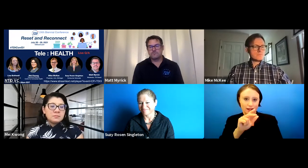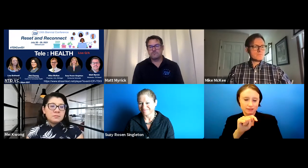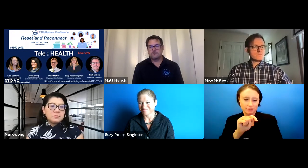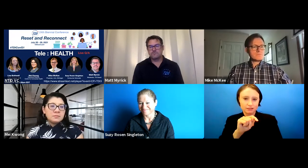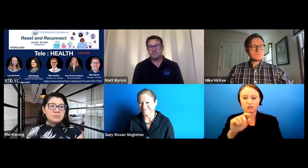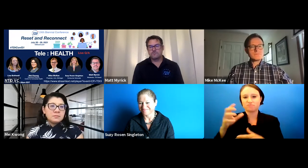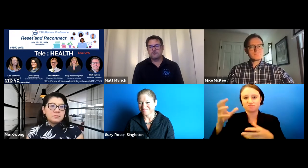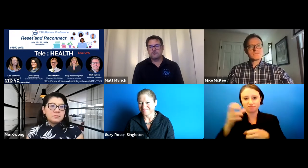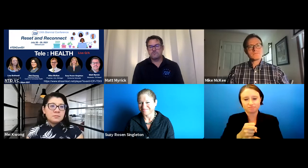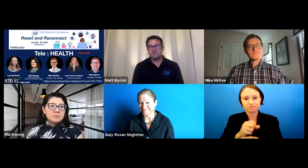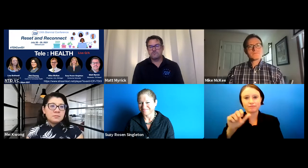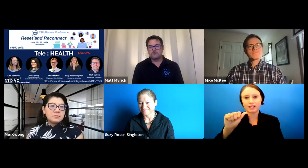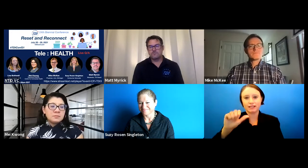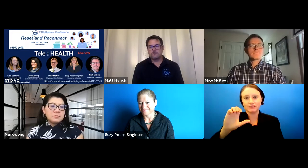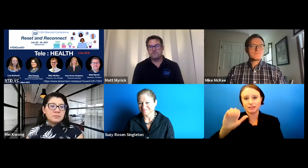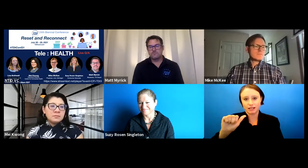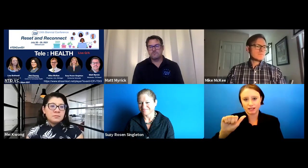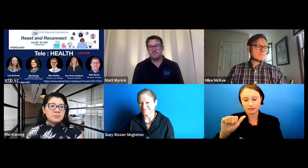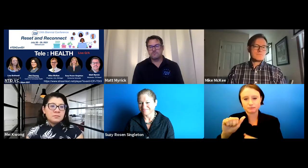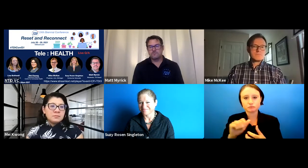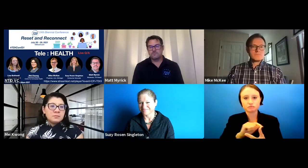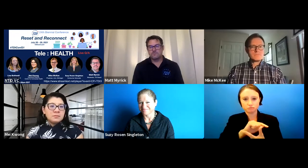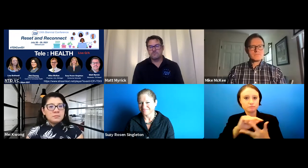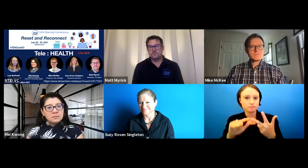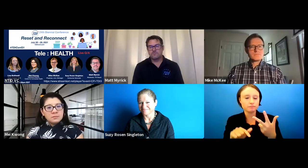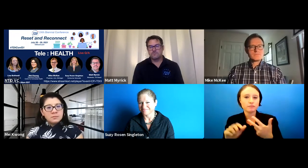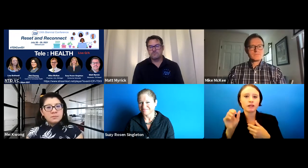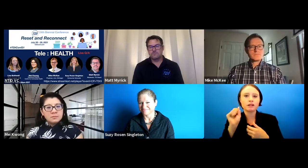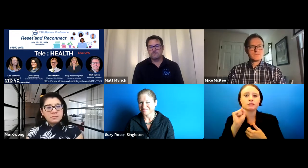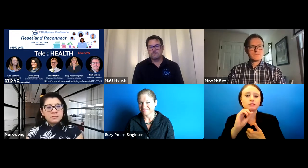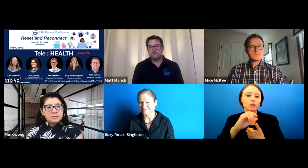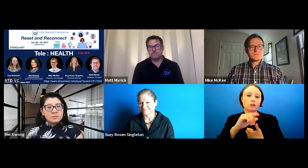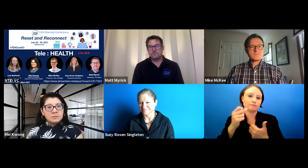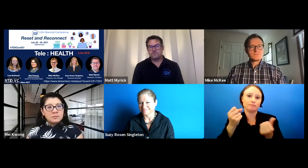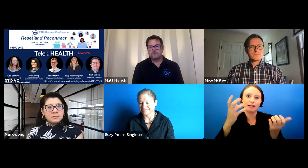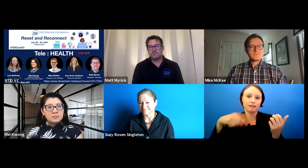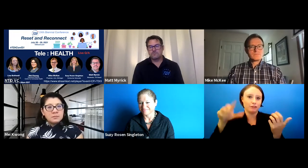and Affordability Care Act, which is the ACA.